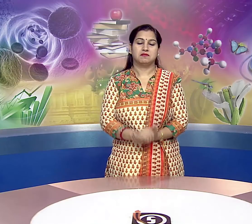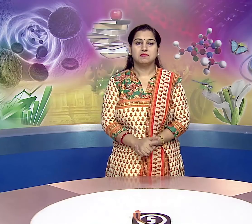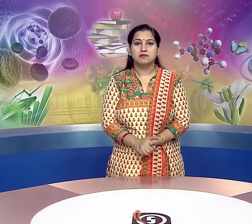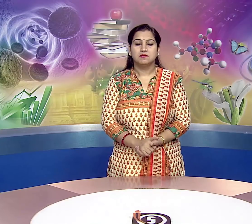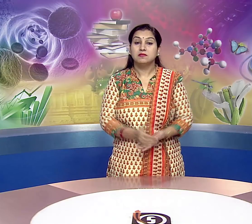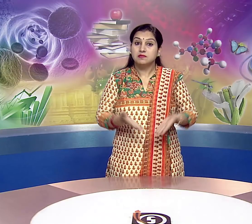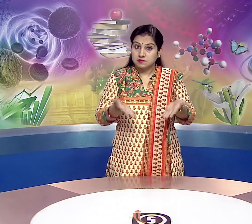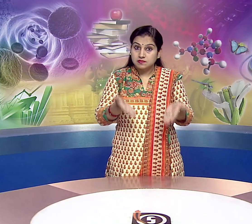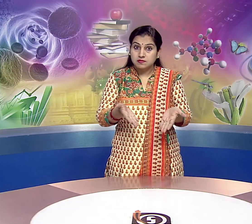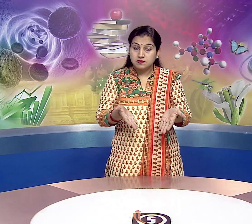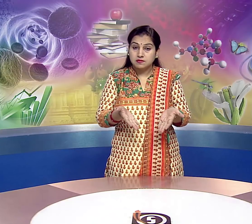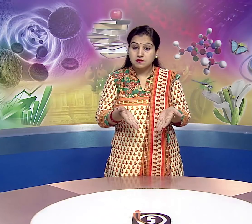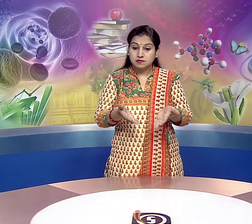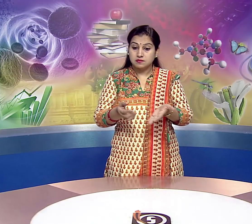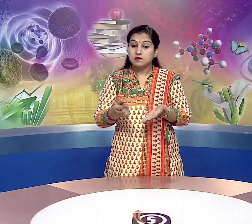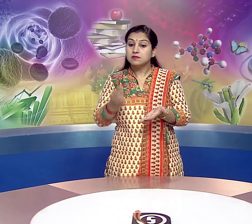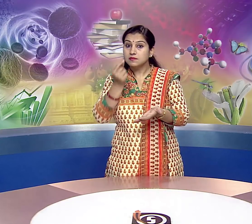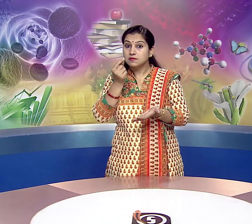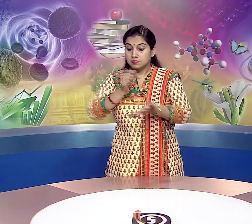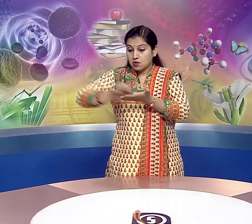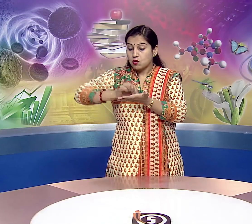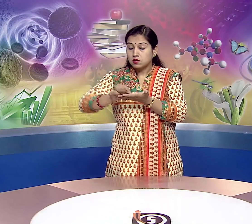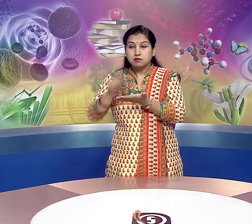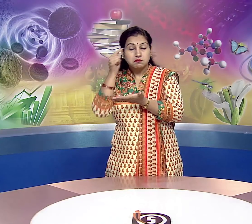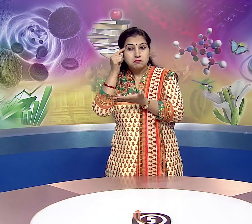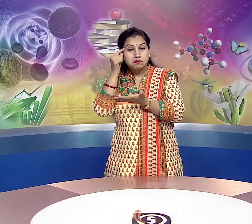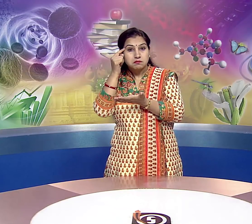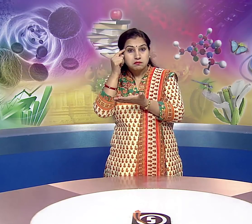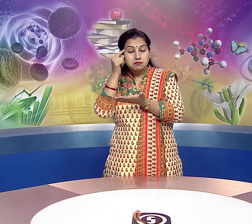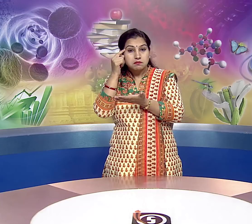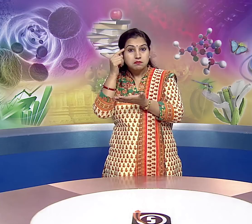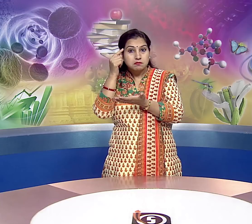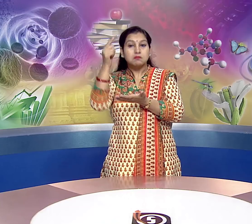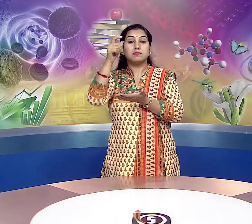Here, the author takes another dig at the human race